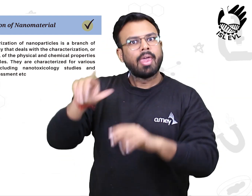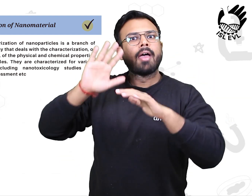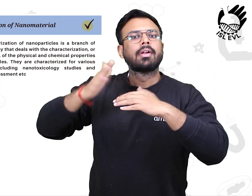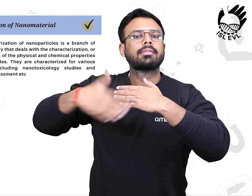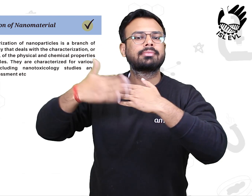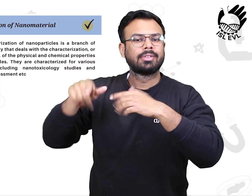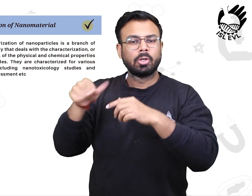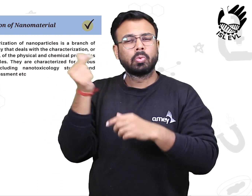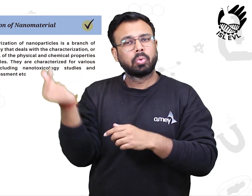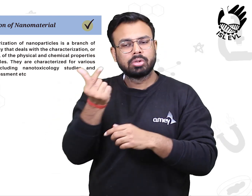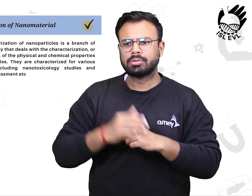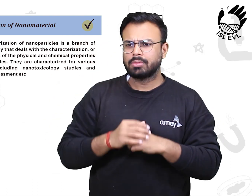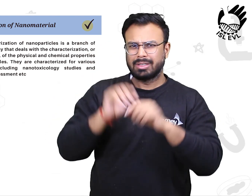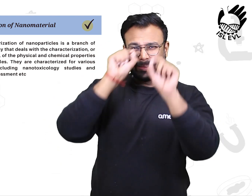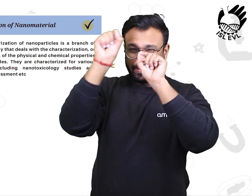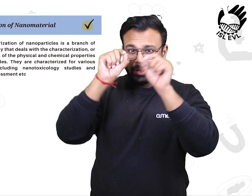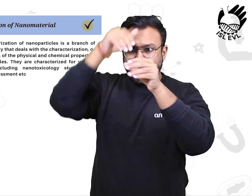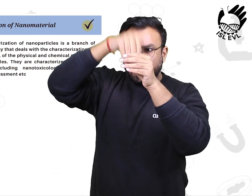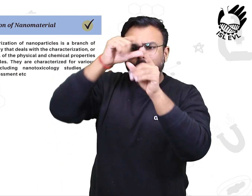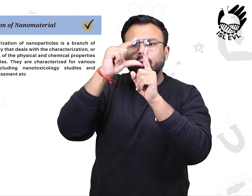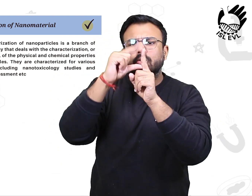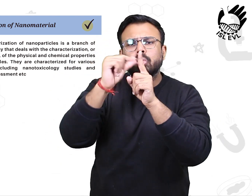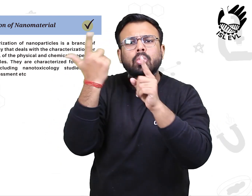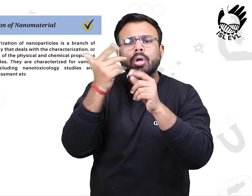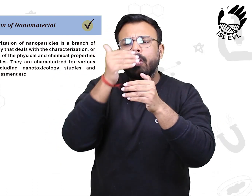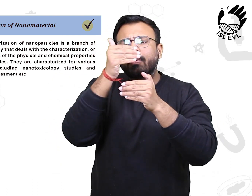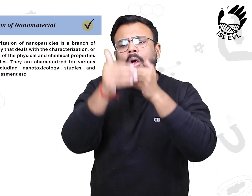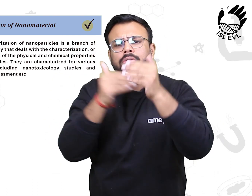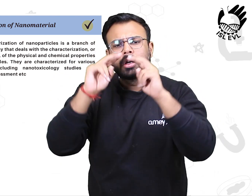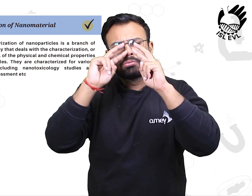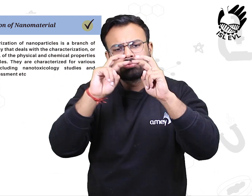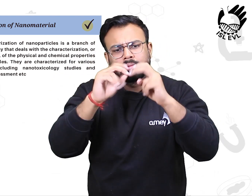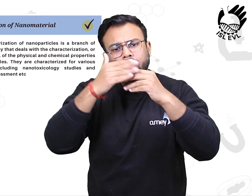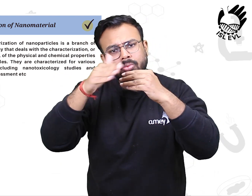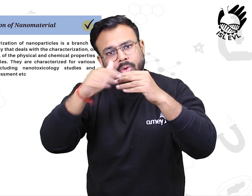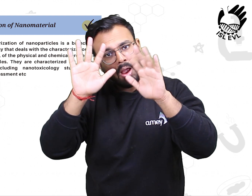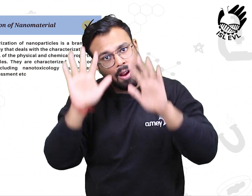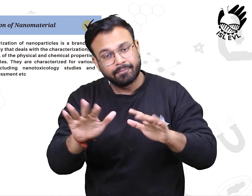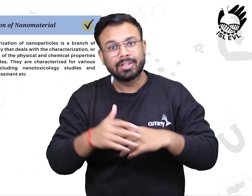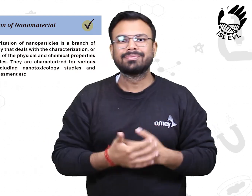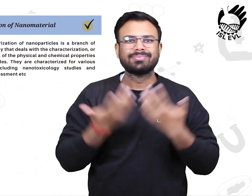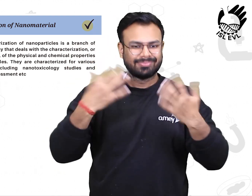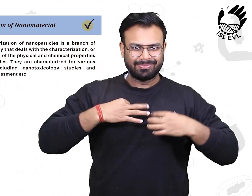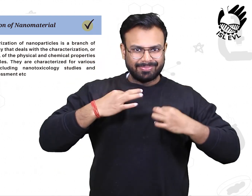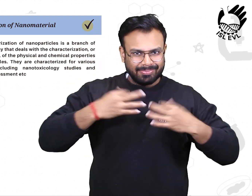that deals with the characterization or measurement of the physical